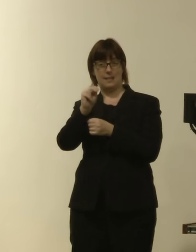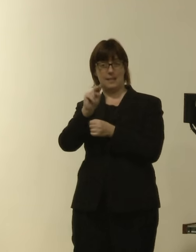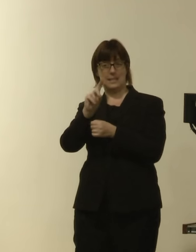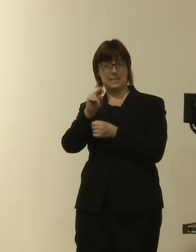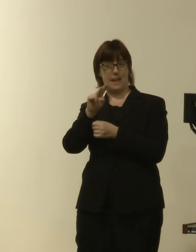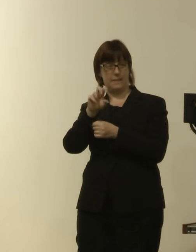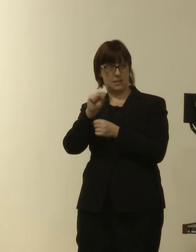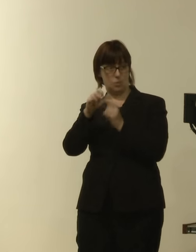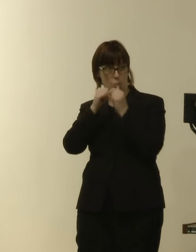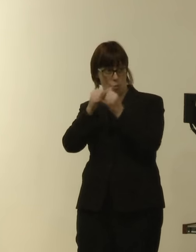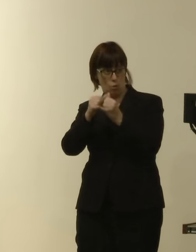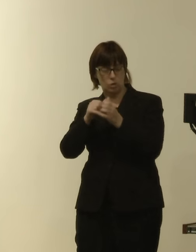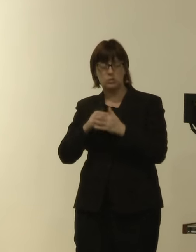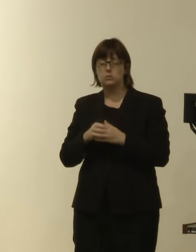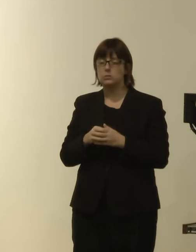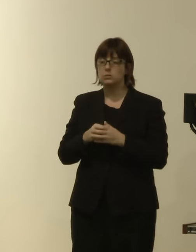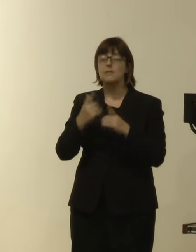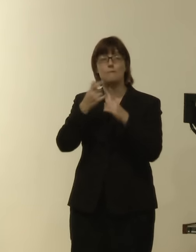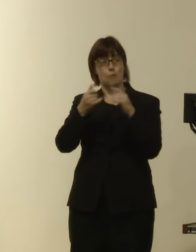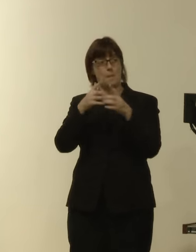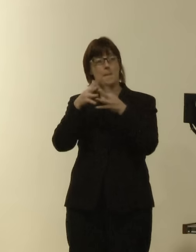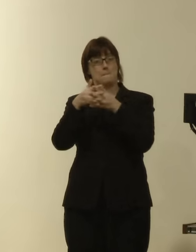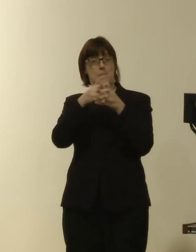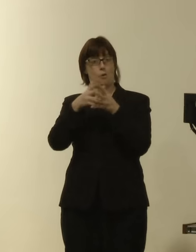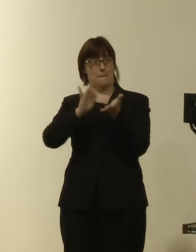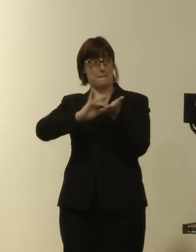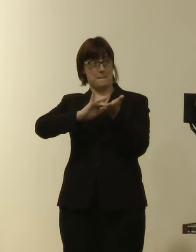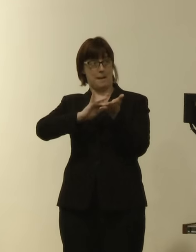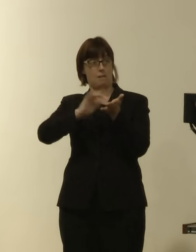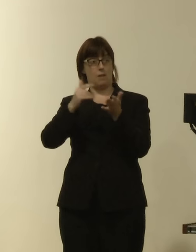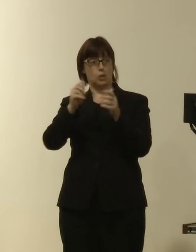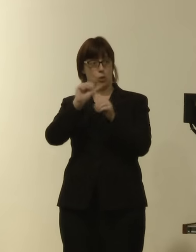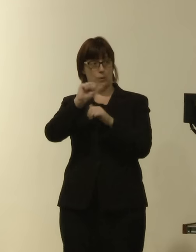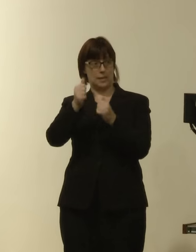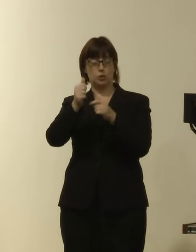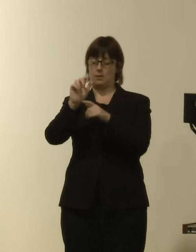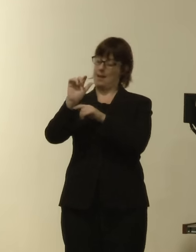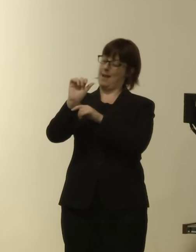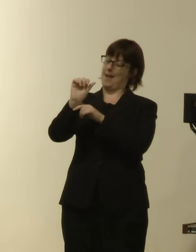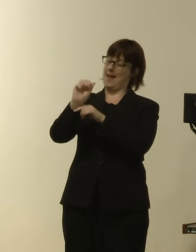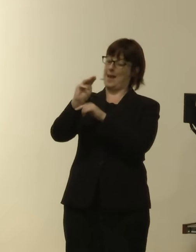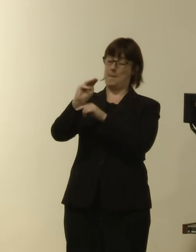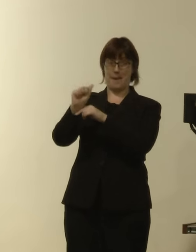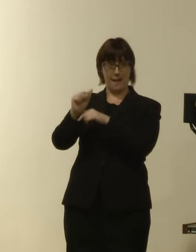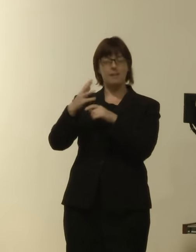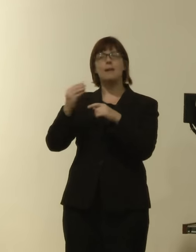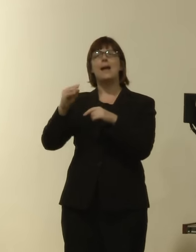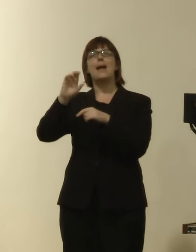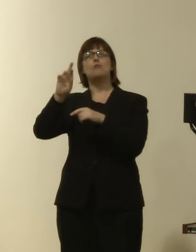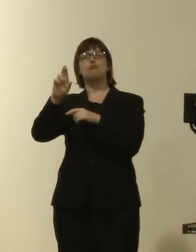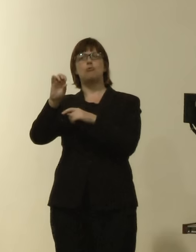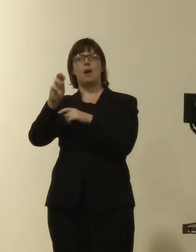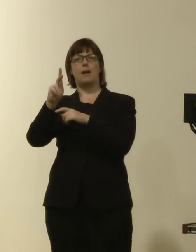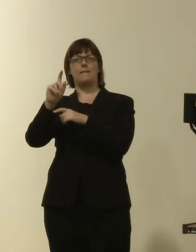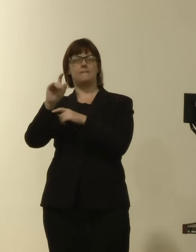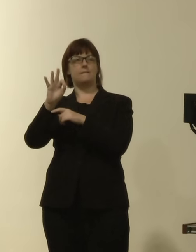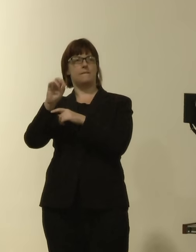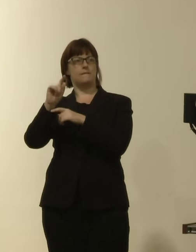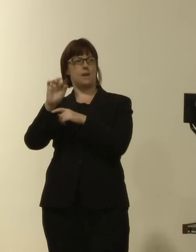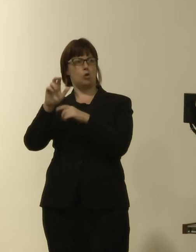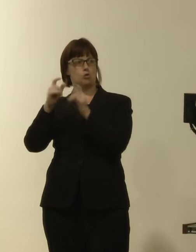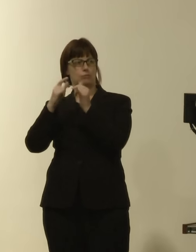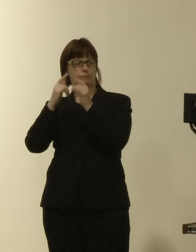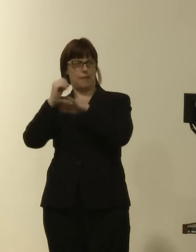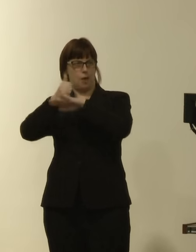Medical Association, a John D. and Catherine T. MacArthur Foundation Fellowship, and with his Partners in Health colleagues,